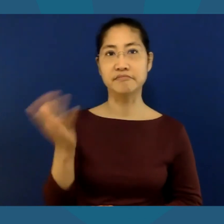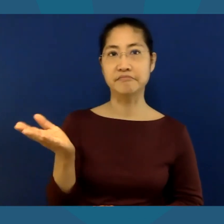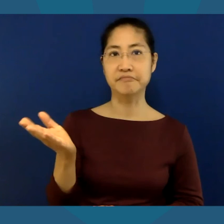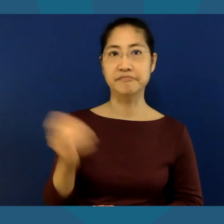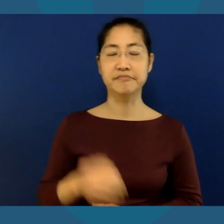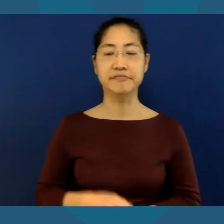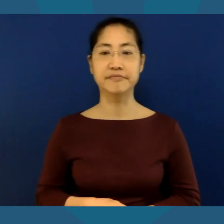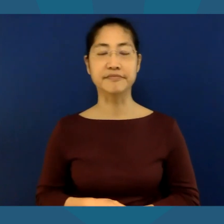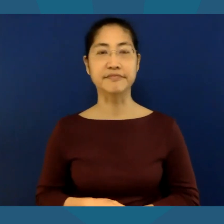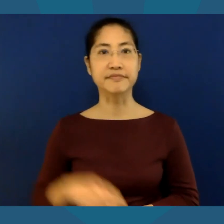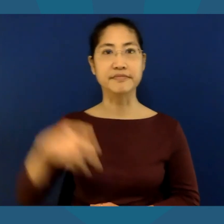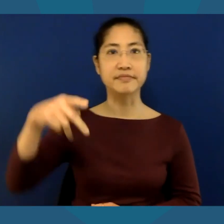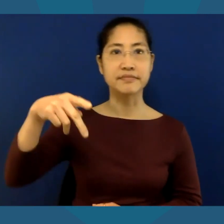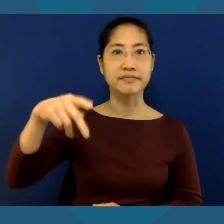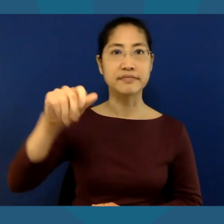Website,